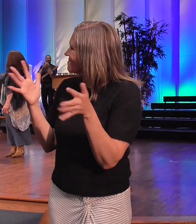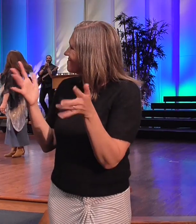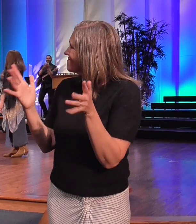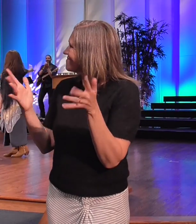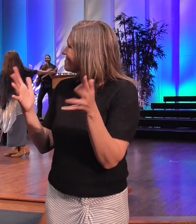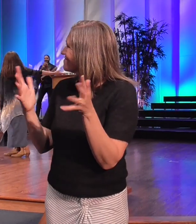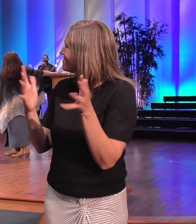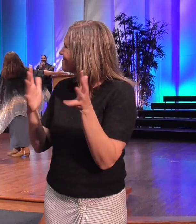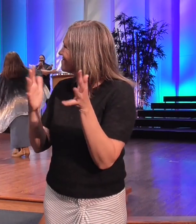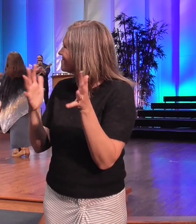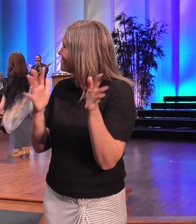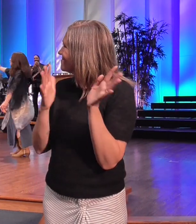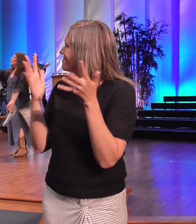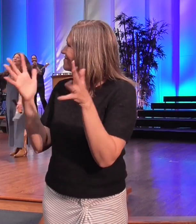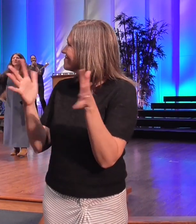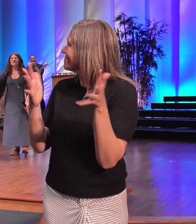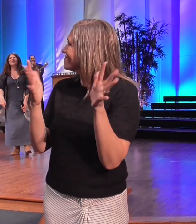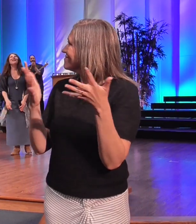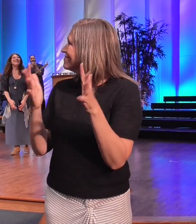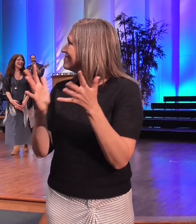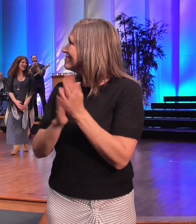yeah. Woo!